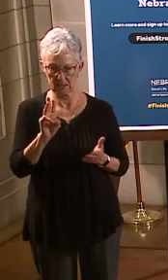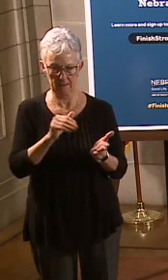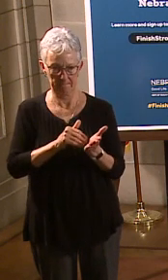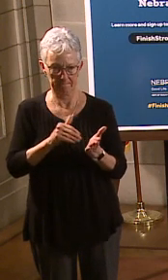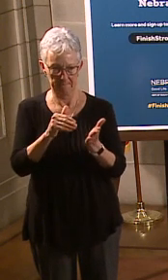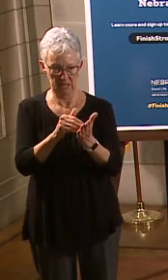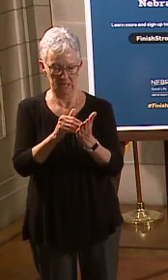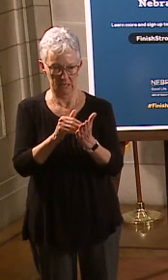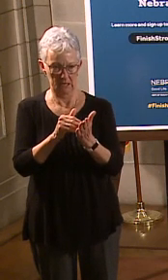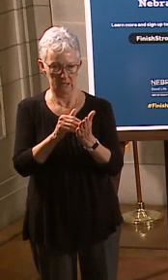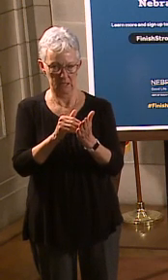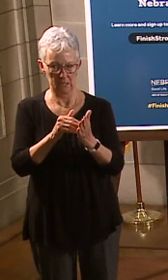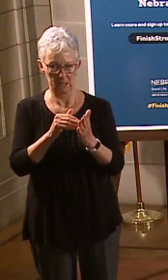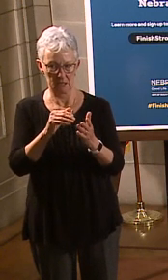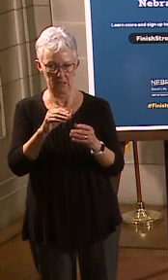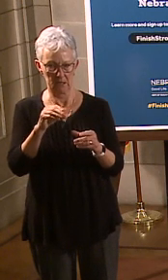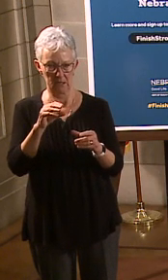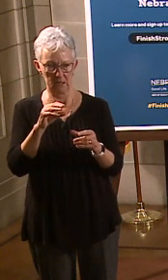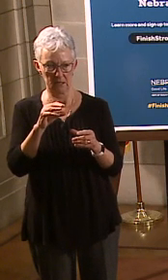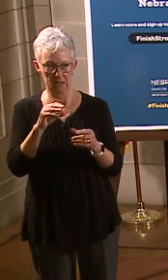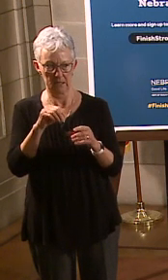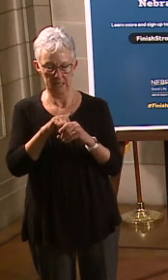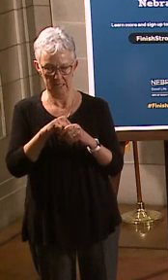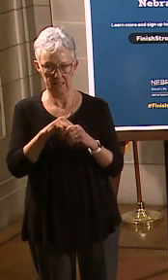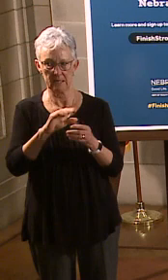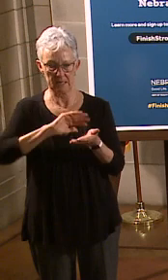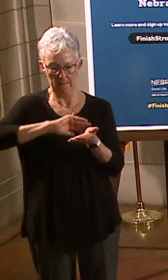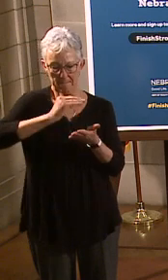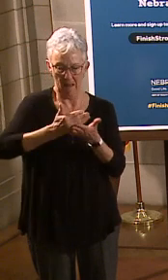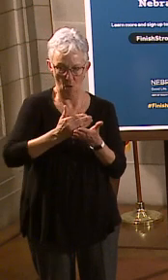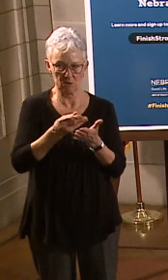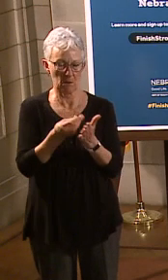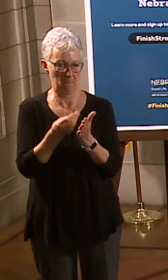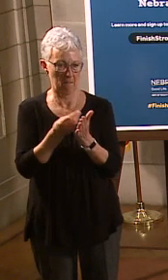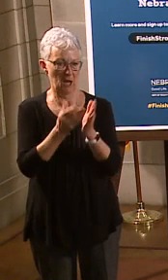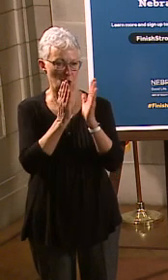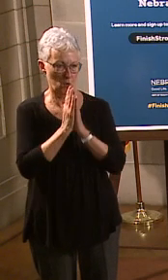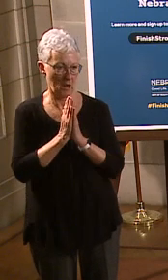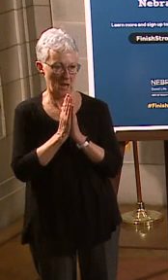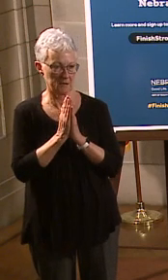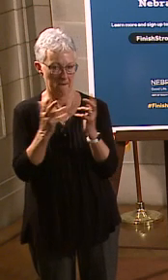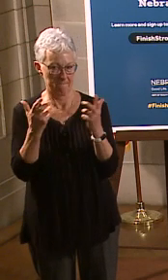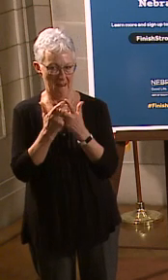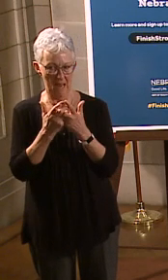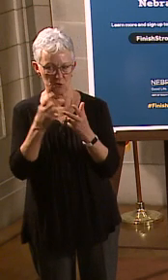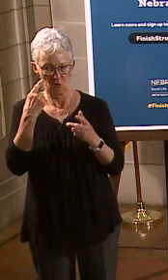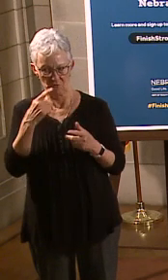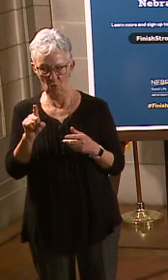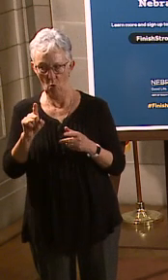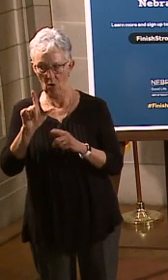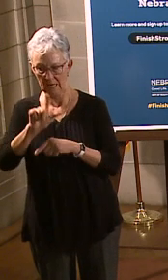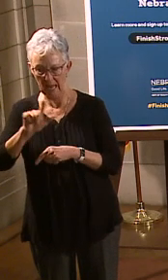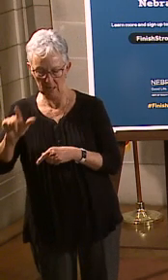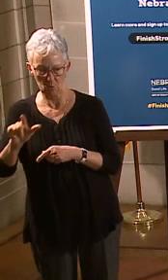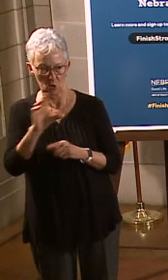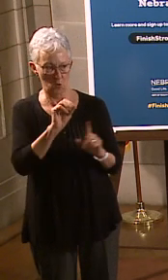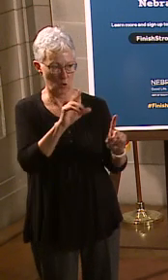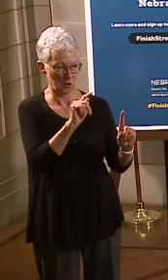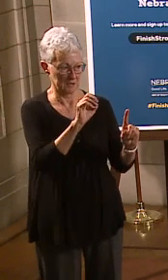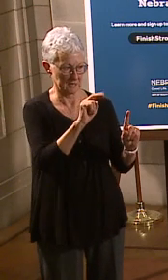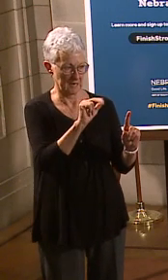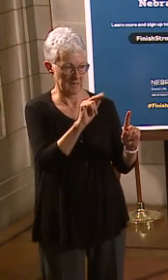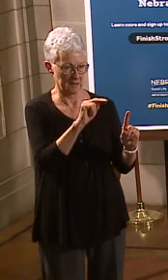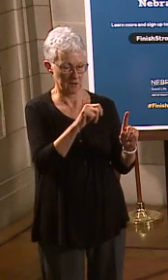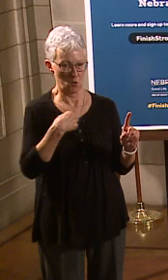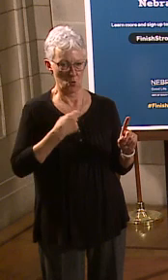in amounts requested where we've matched the landlord and the tenant. We have funded, whether the checks are in the mail or through the